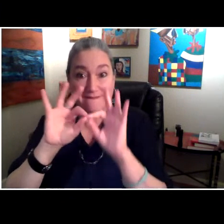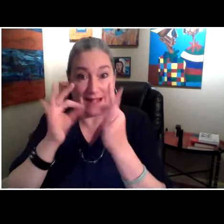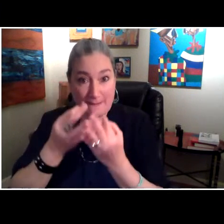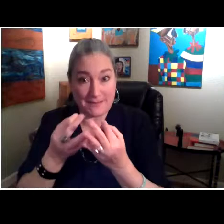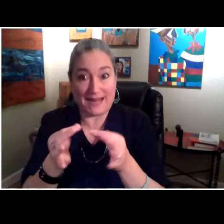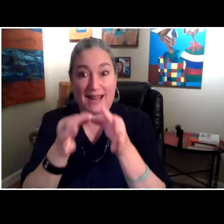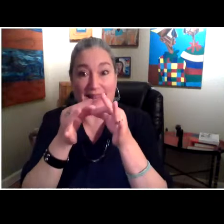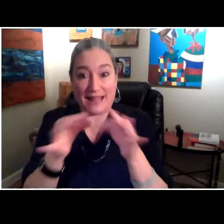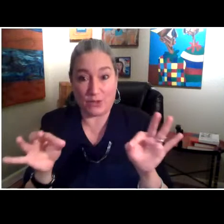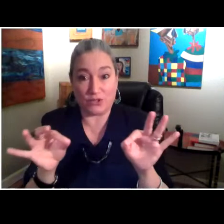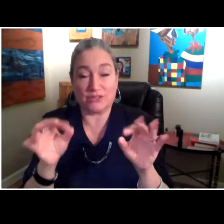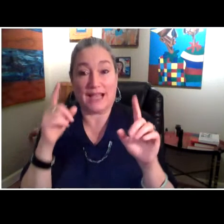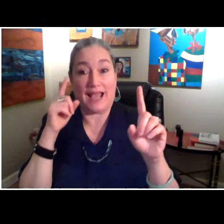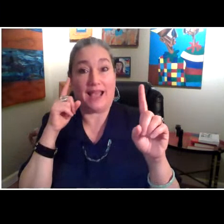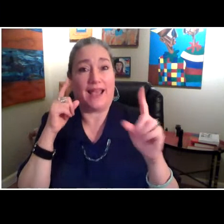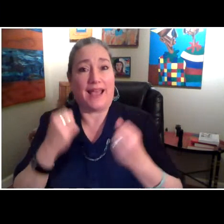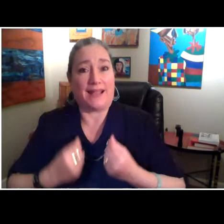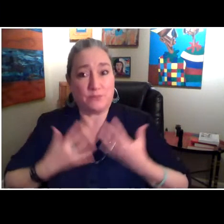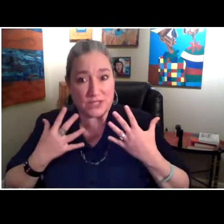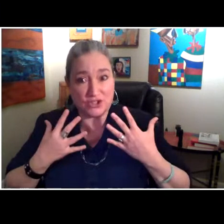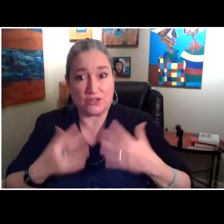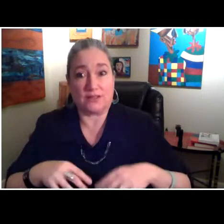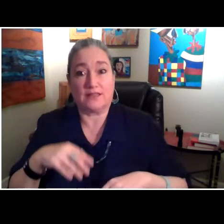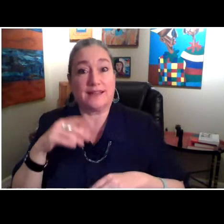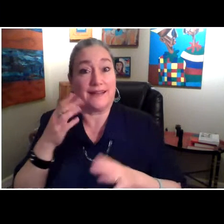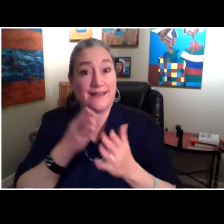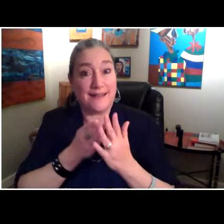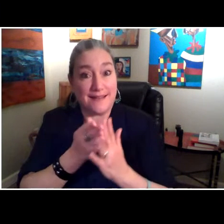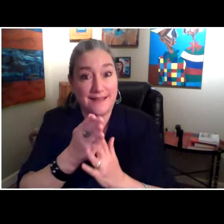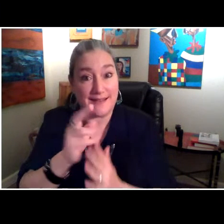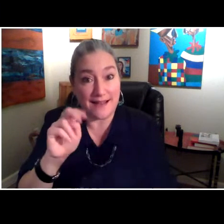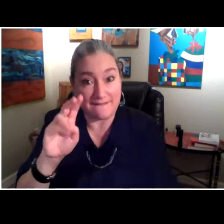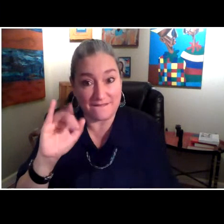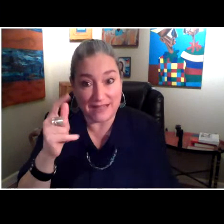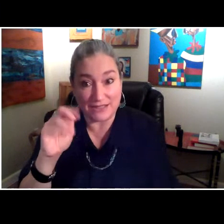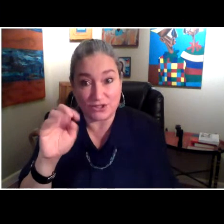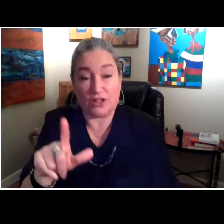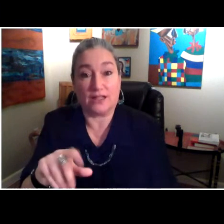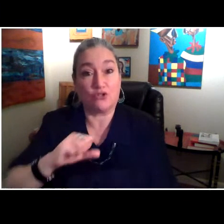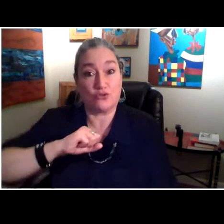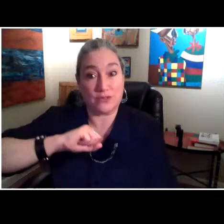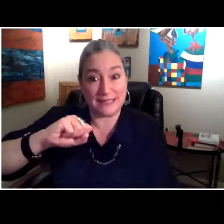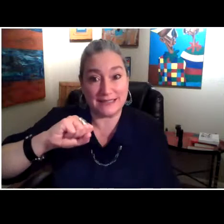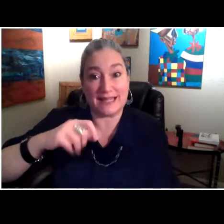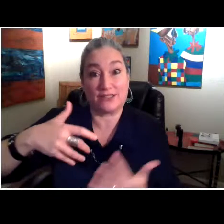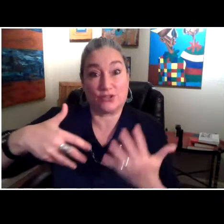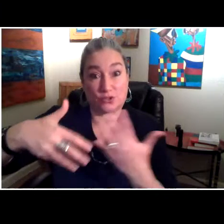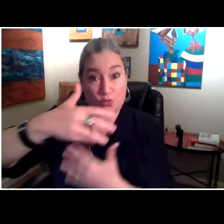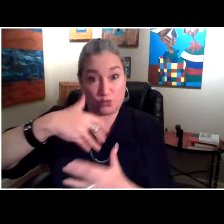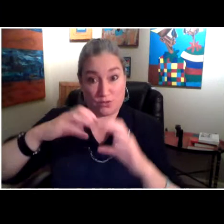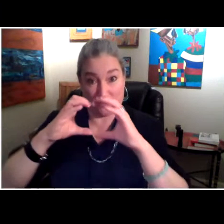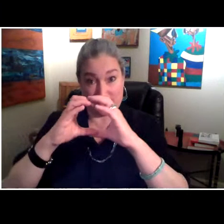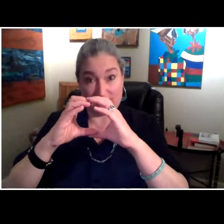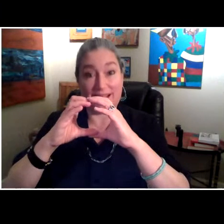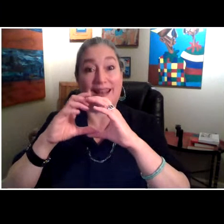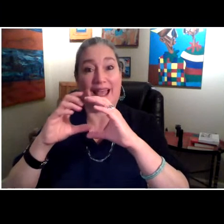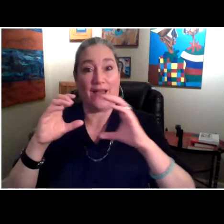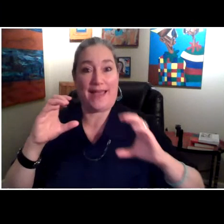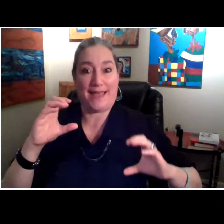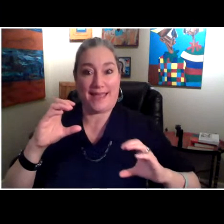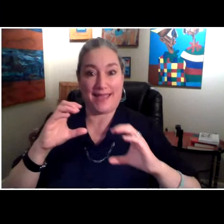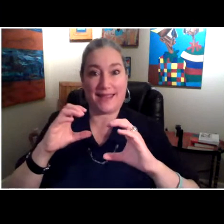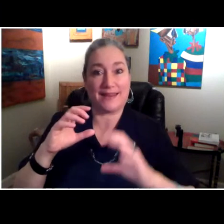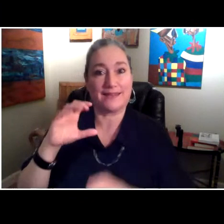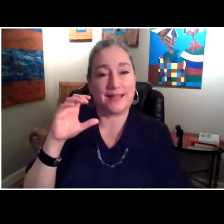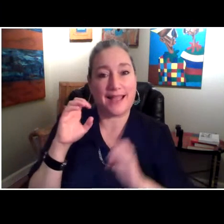to our DCCW resources. We've specifically identified that. So DCCW has been identified as